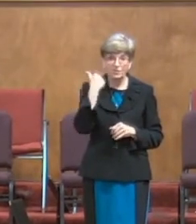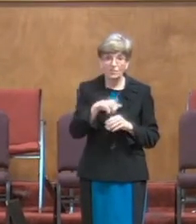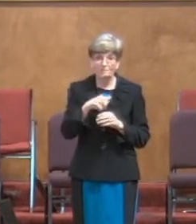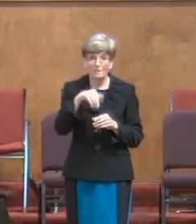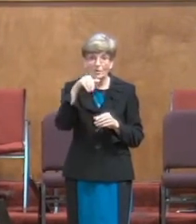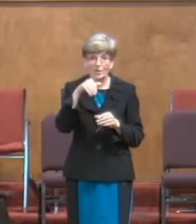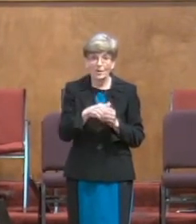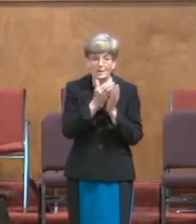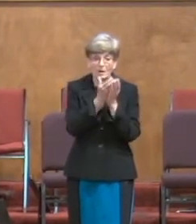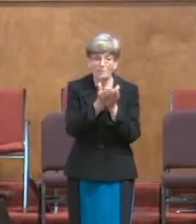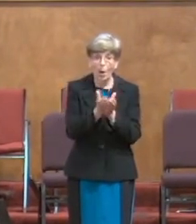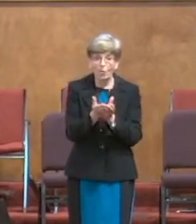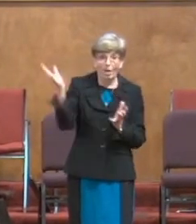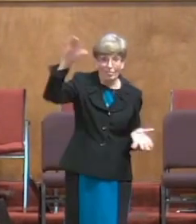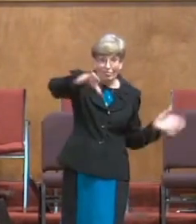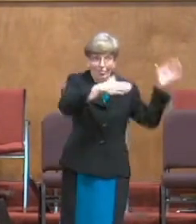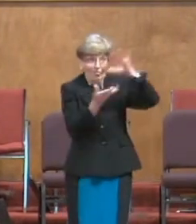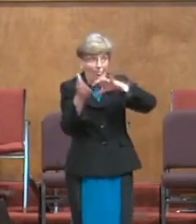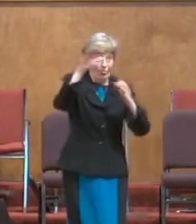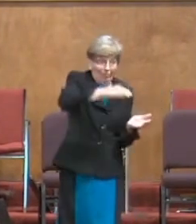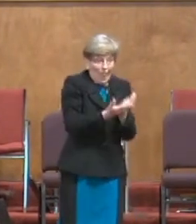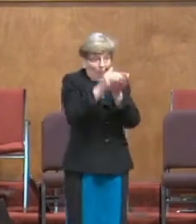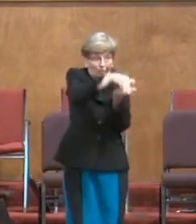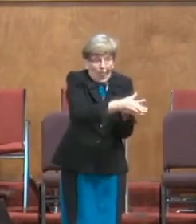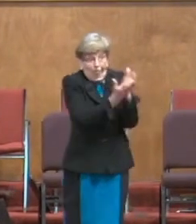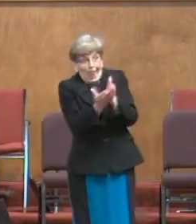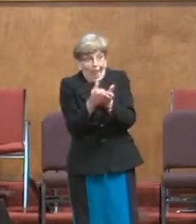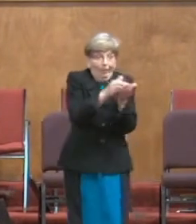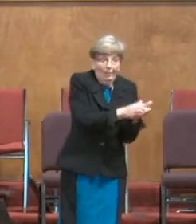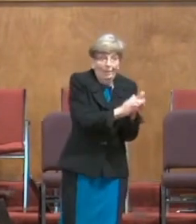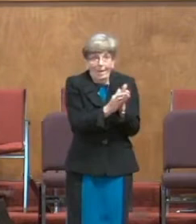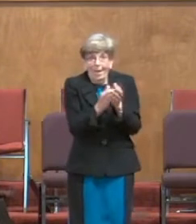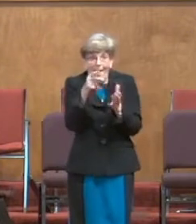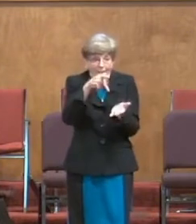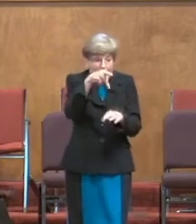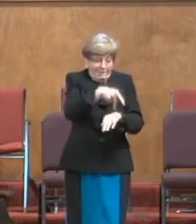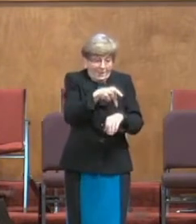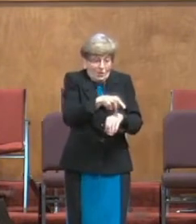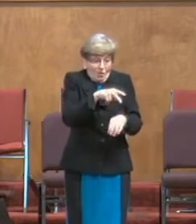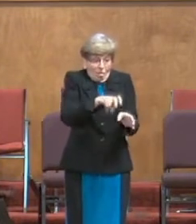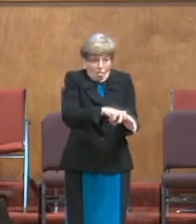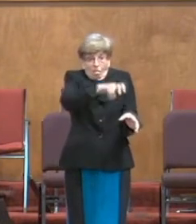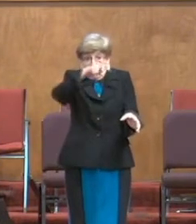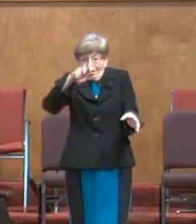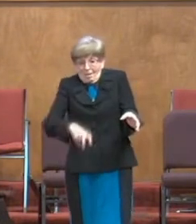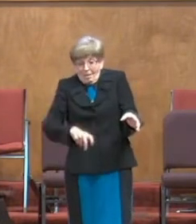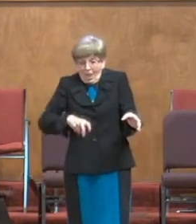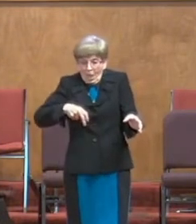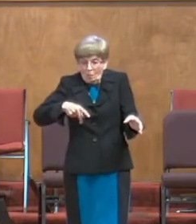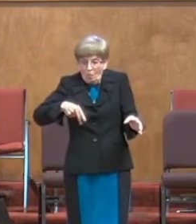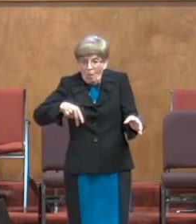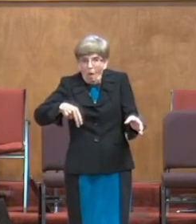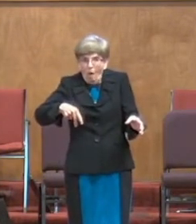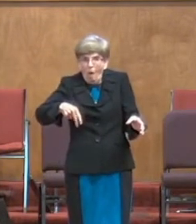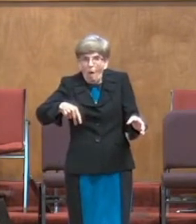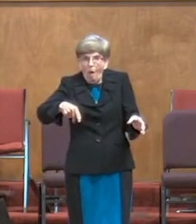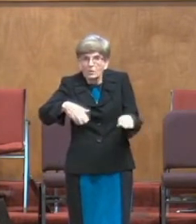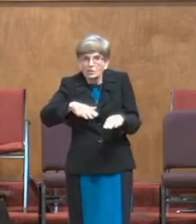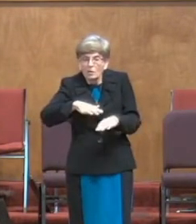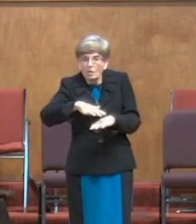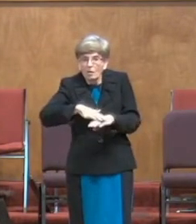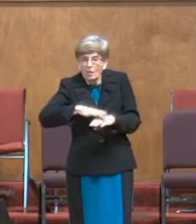onto those waves. Do you remember? Stepped out of the out of the boat onto the waves, and he began to